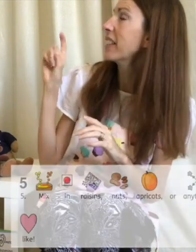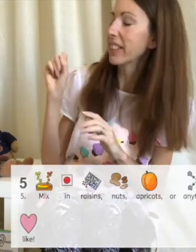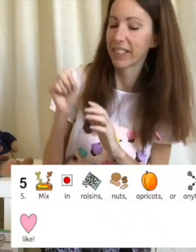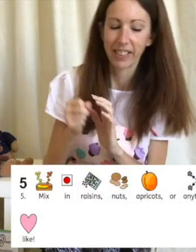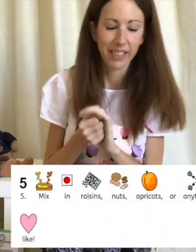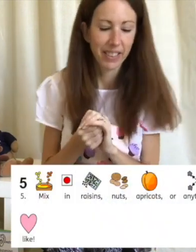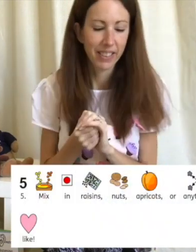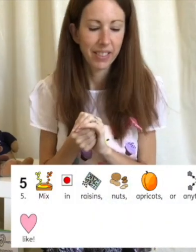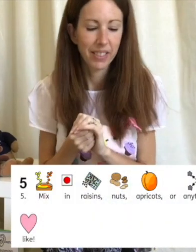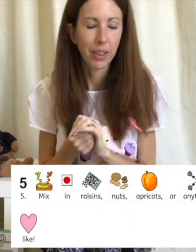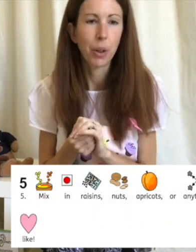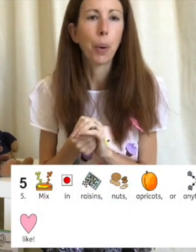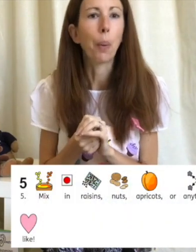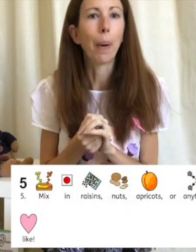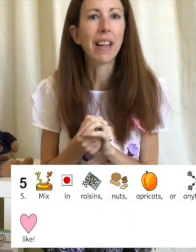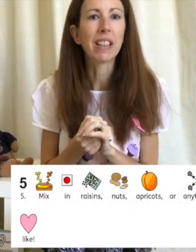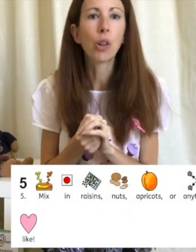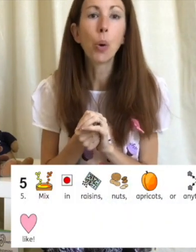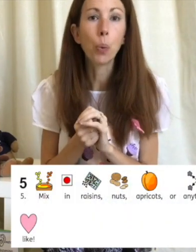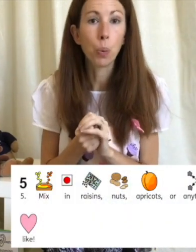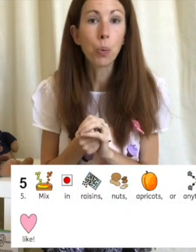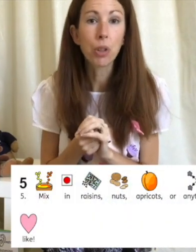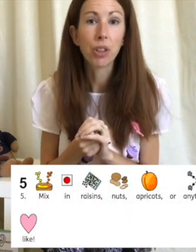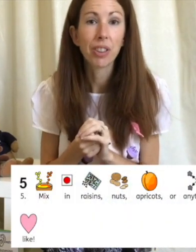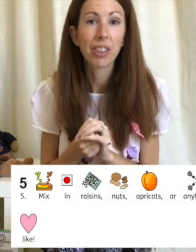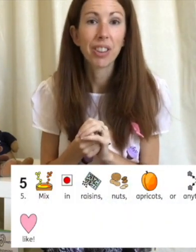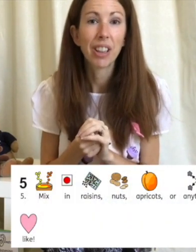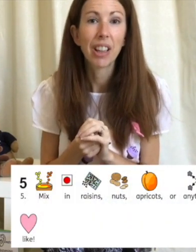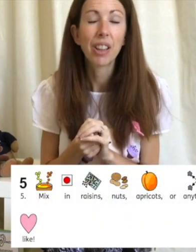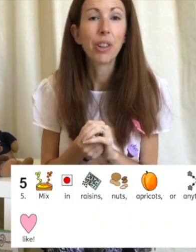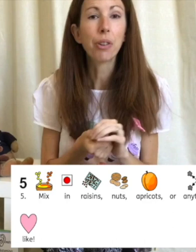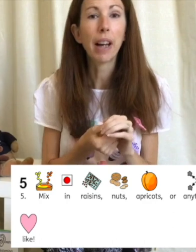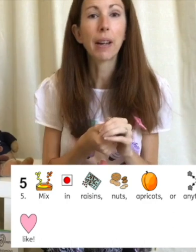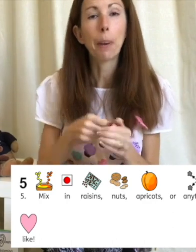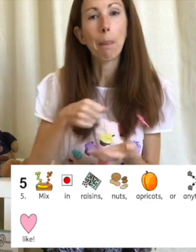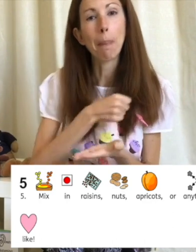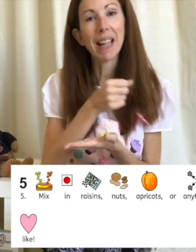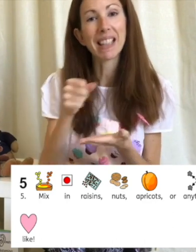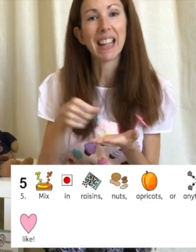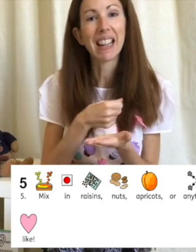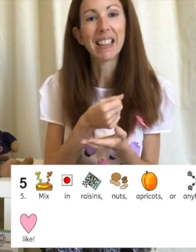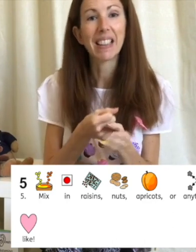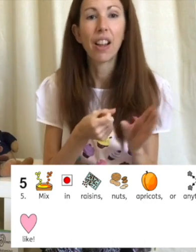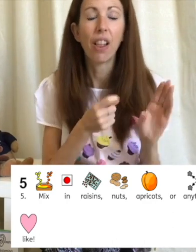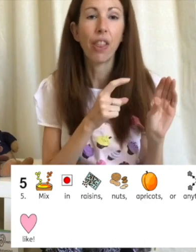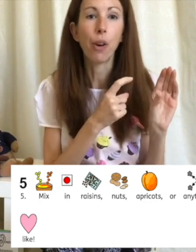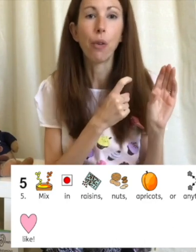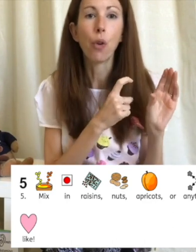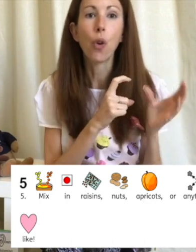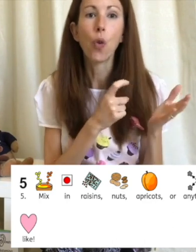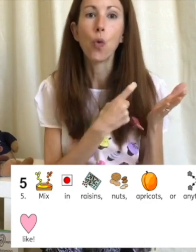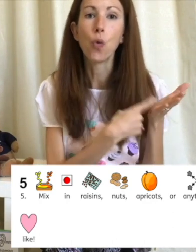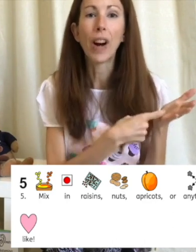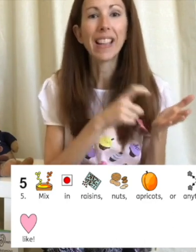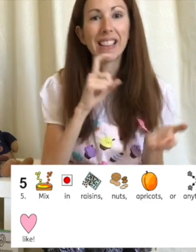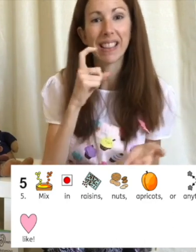Then, when it's cooled, you can mix in the